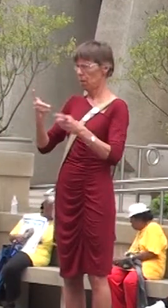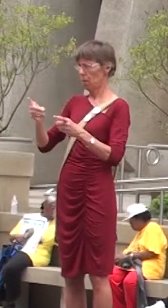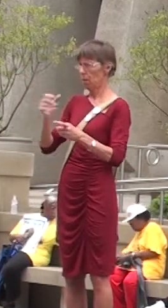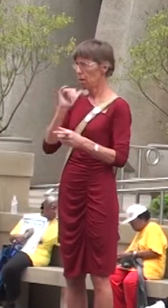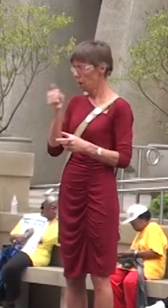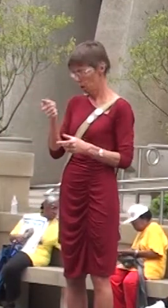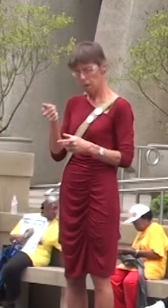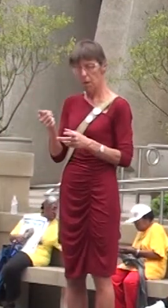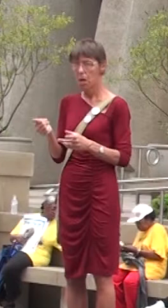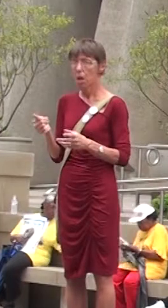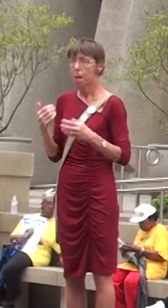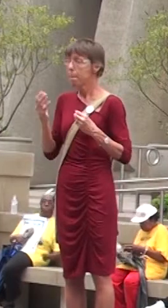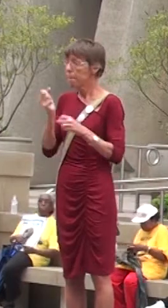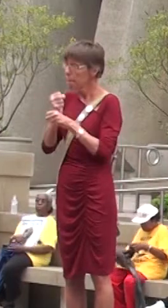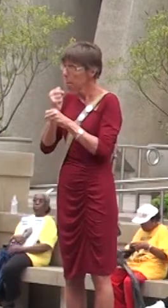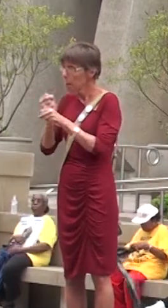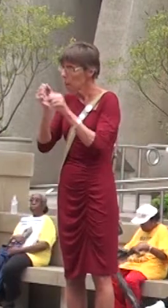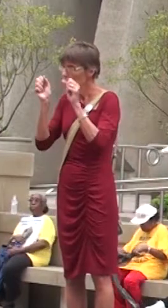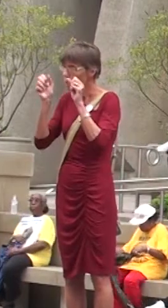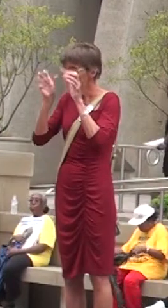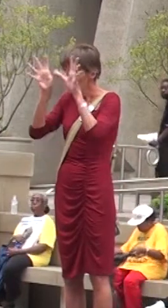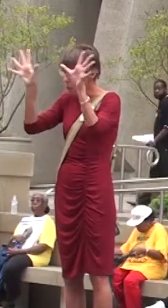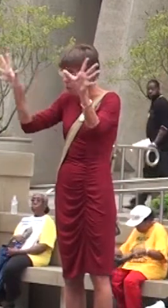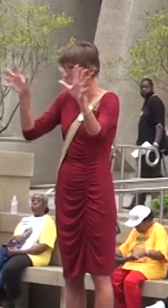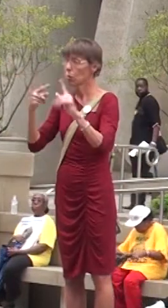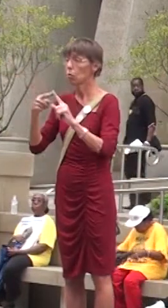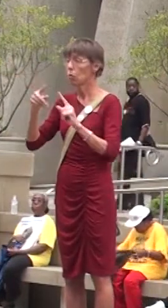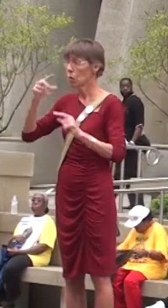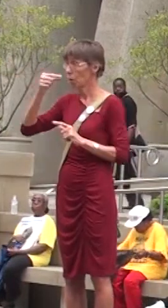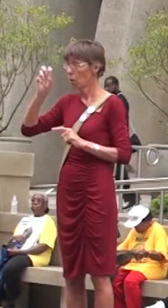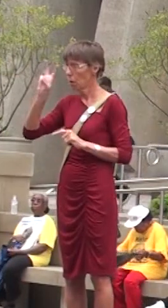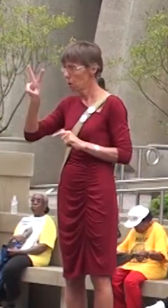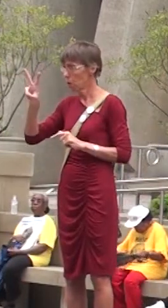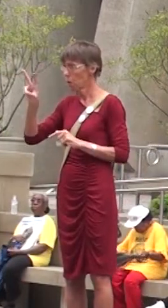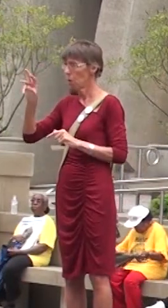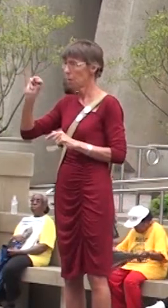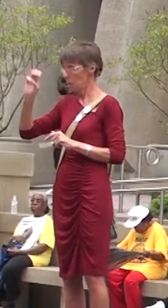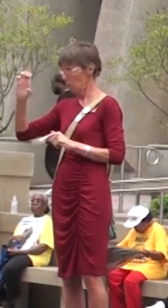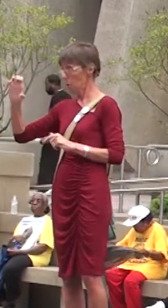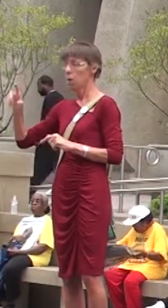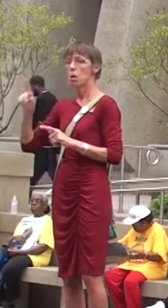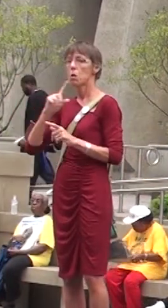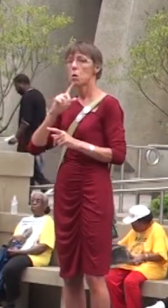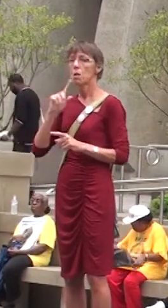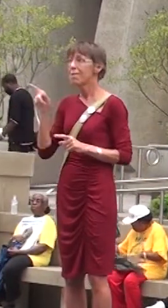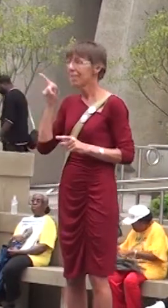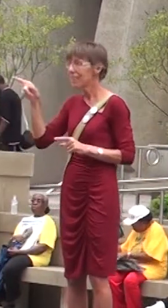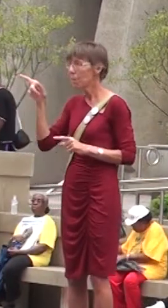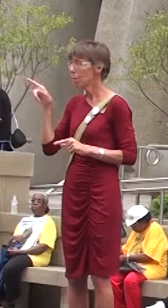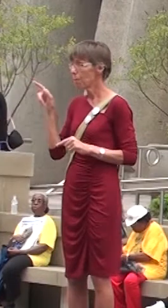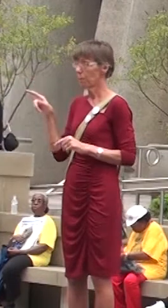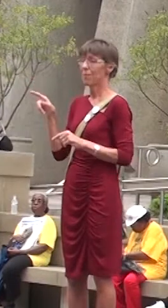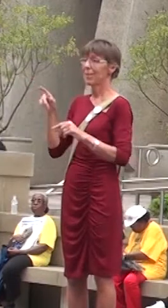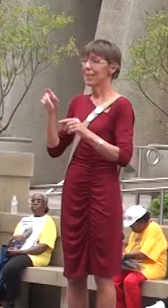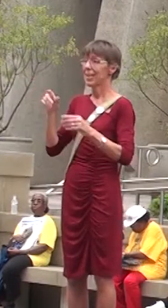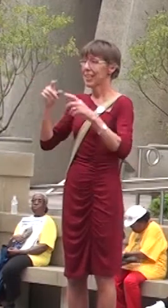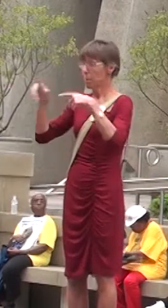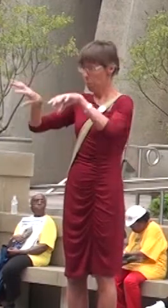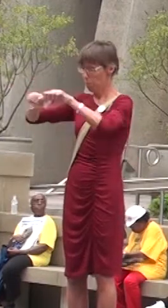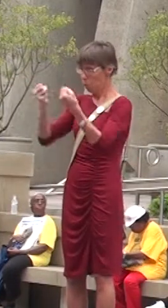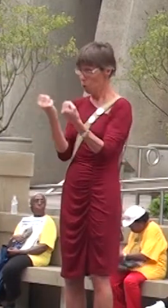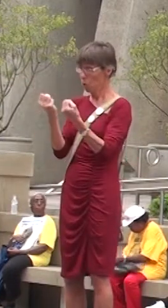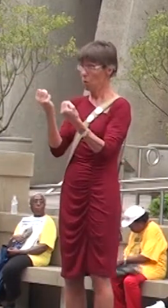And you made crystal clear to Governor McCrory that we will hold him accountable for breaking his promise to